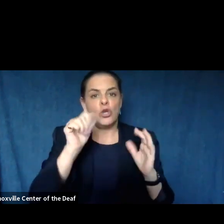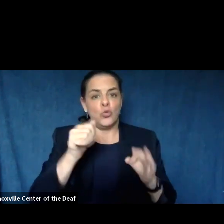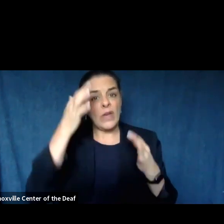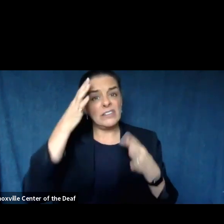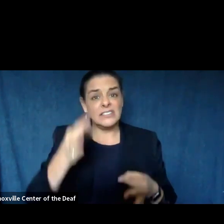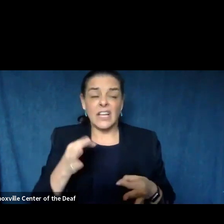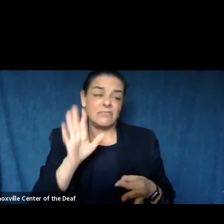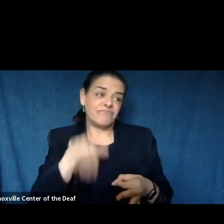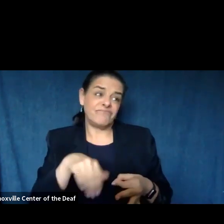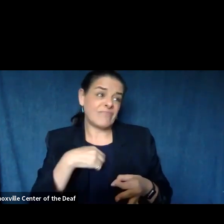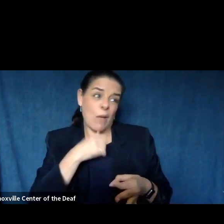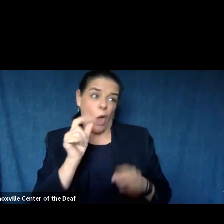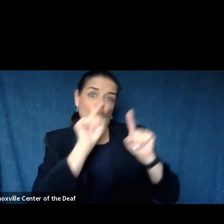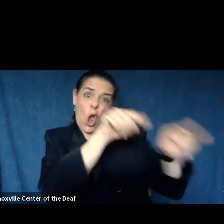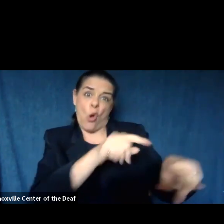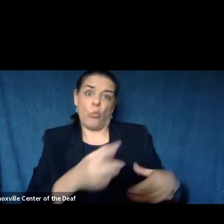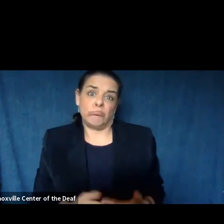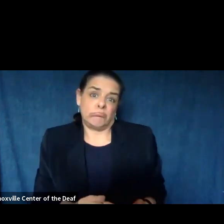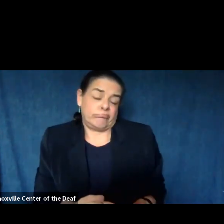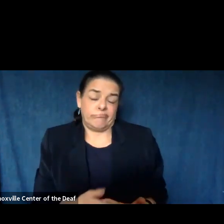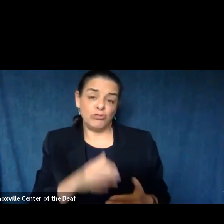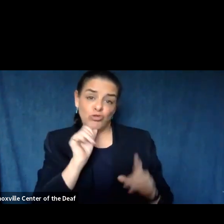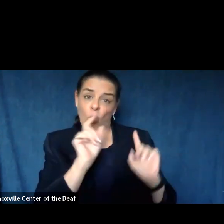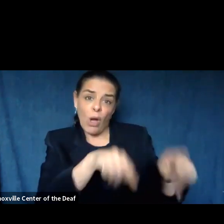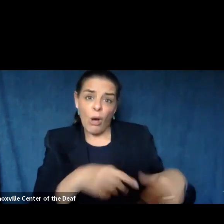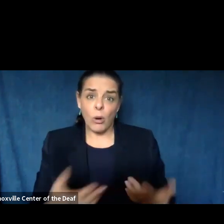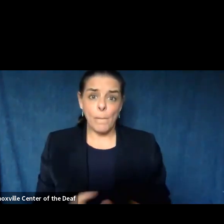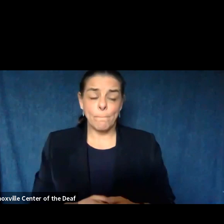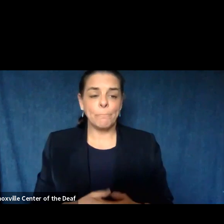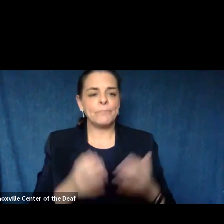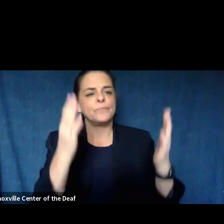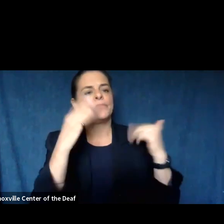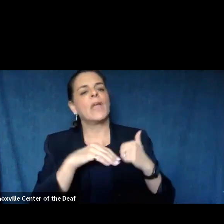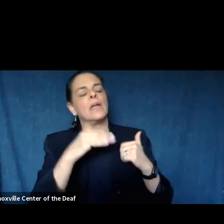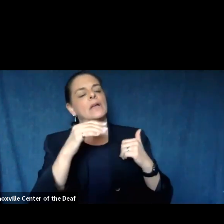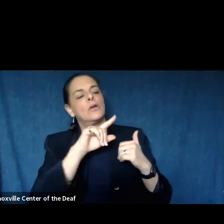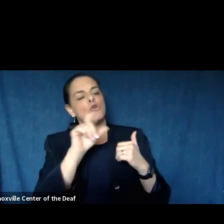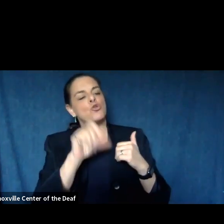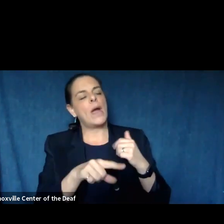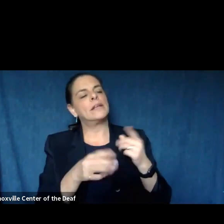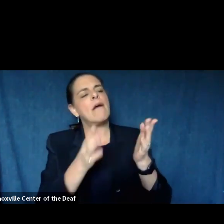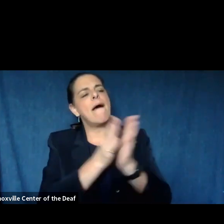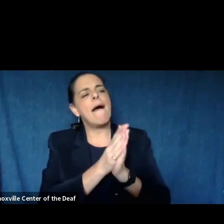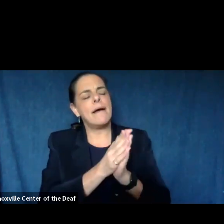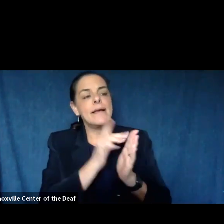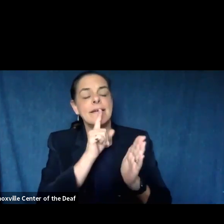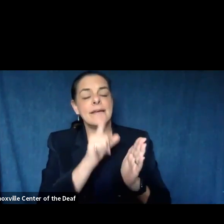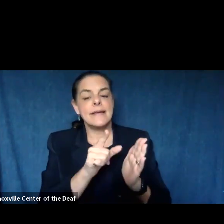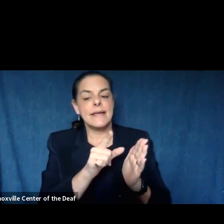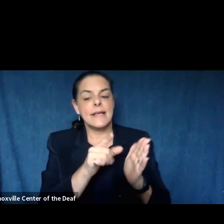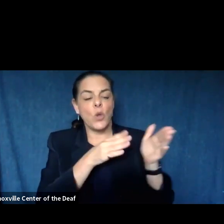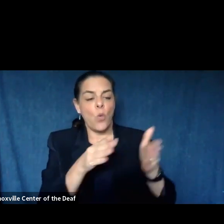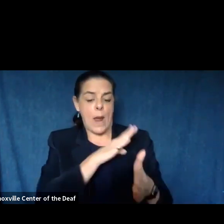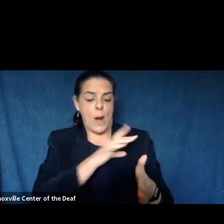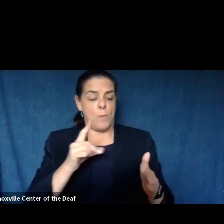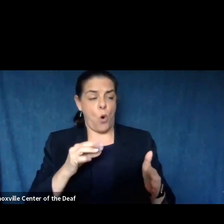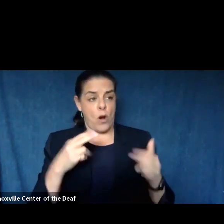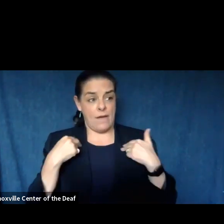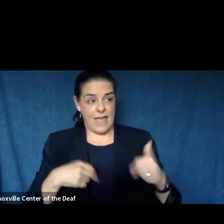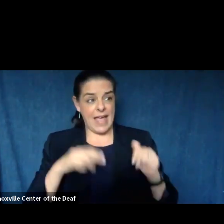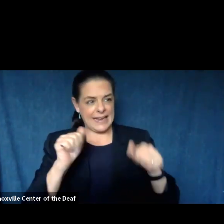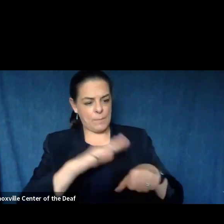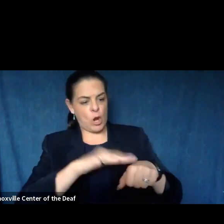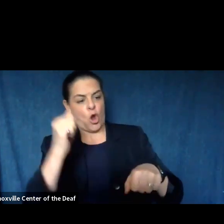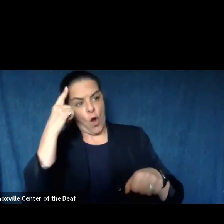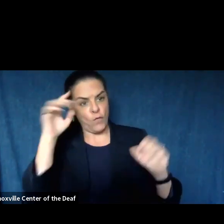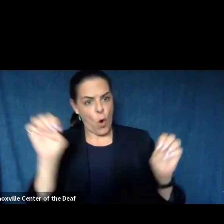not patronize that business. Shannon's follow-up question, she asks, is there a way the Board of Health can be called to an emergency